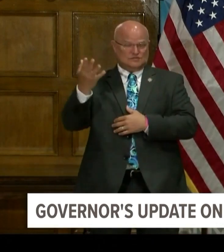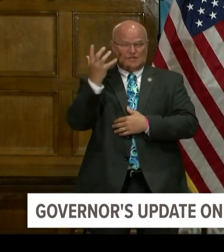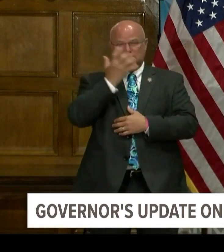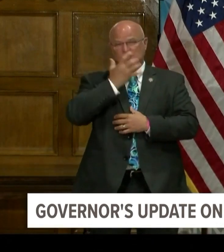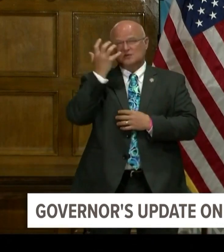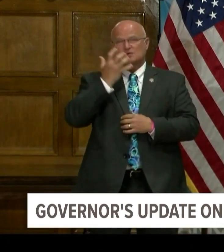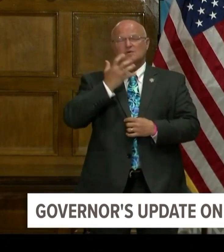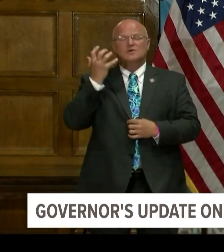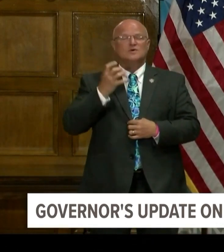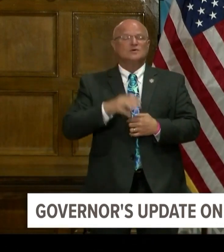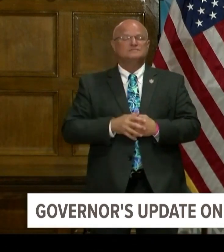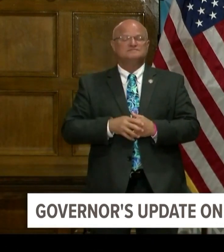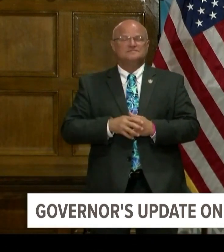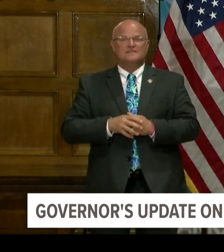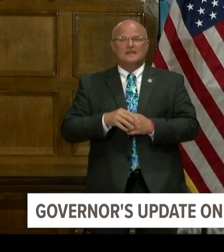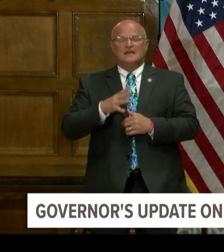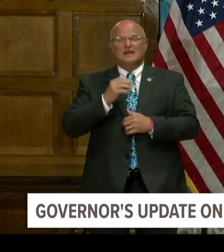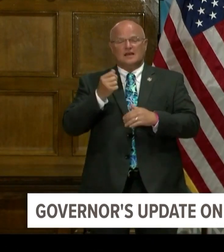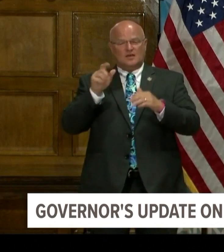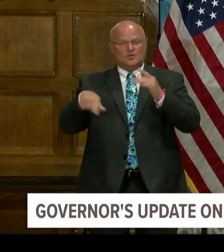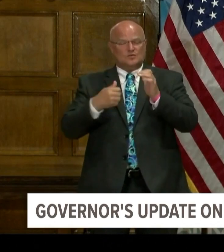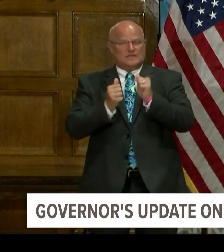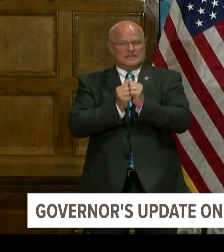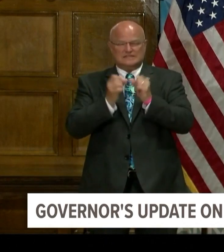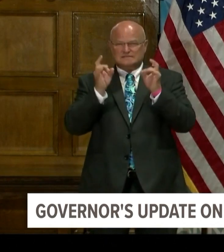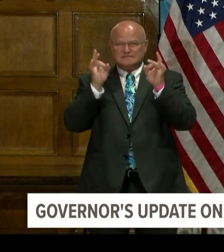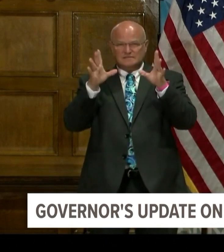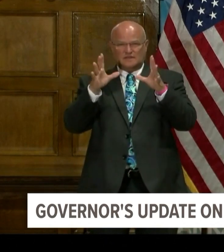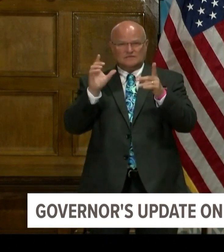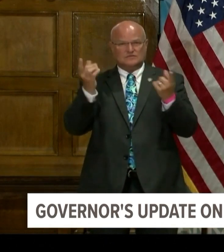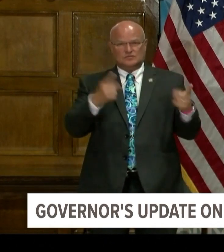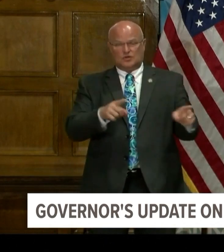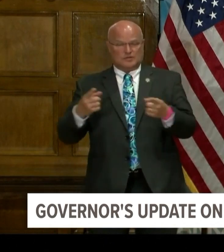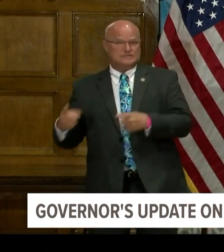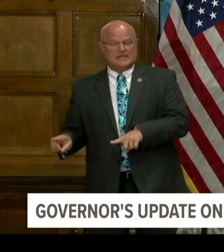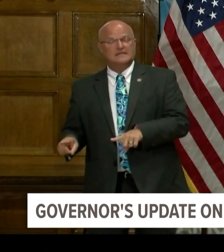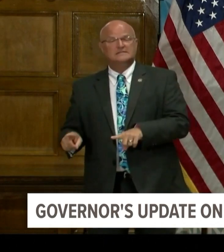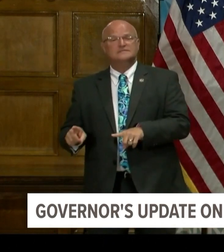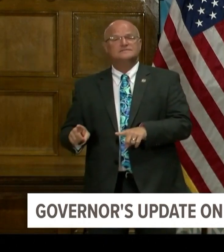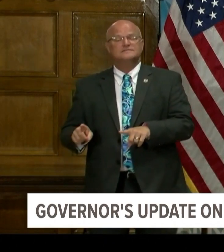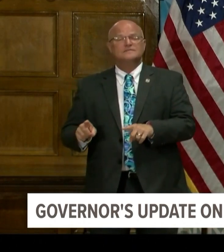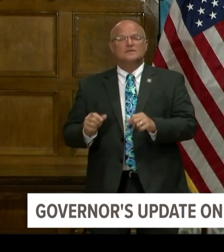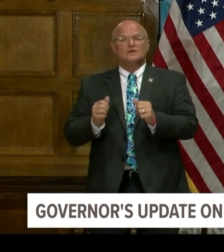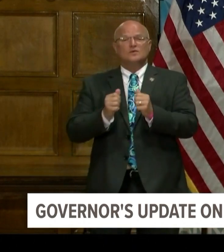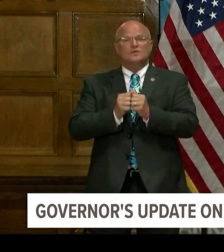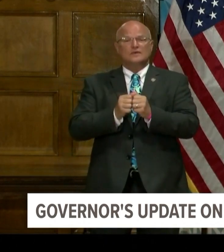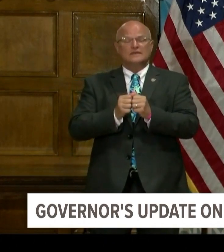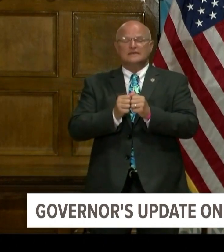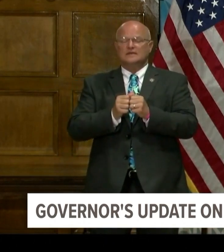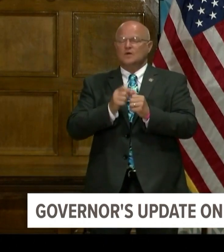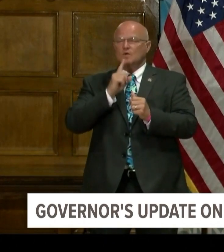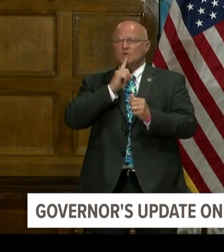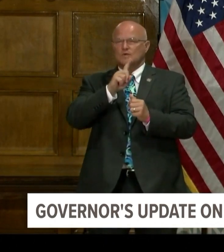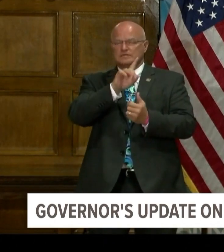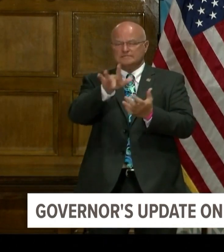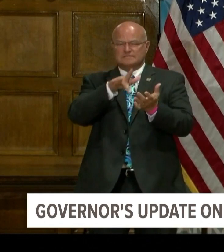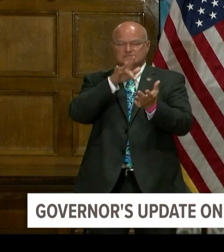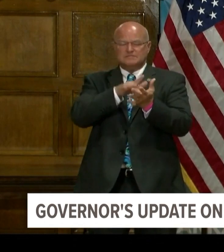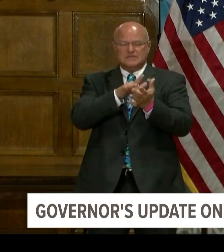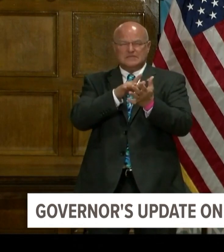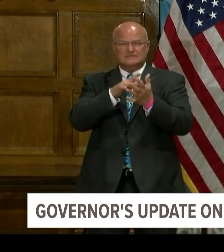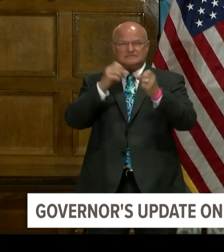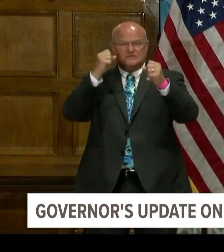really extraordinary work under very difficult circumstances in the heat of the fight for lives